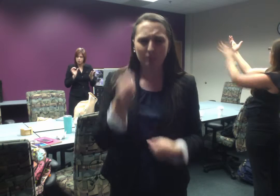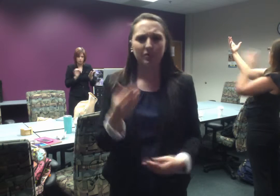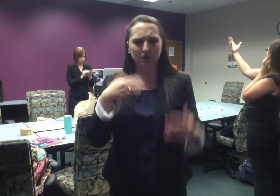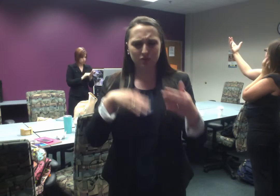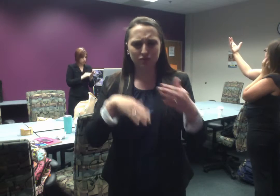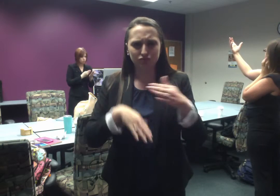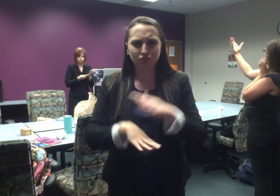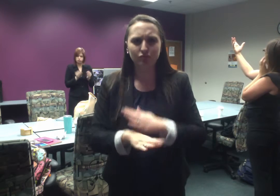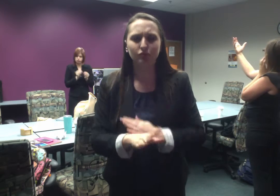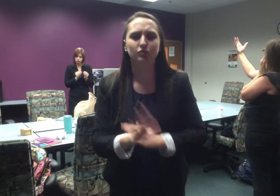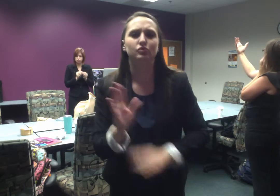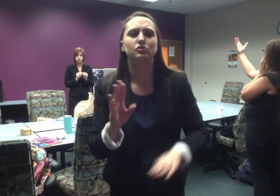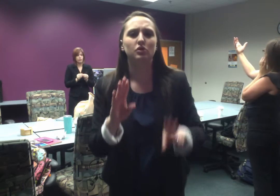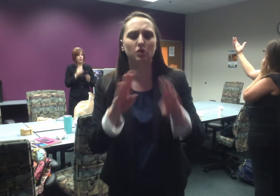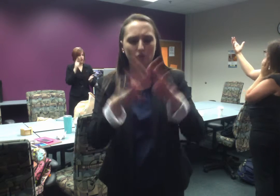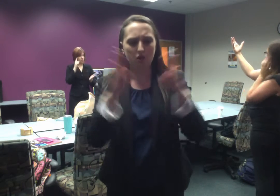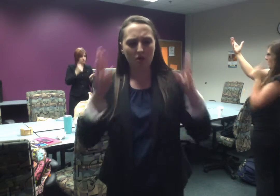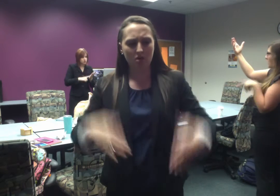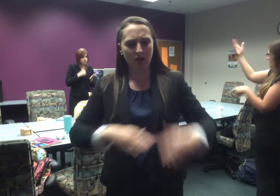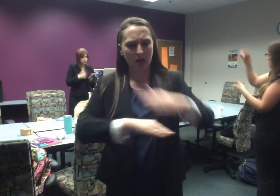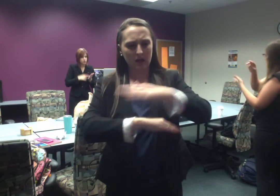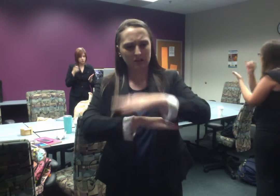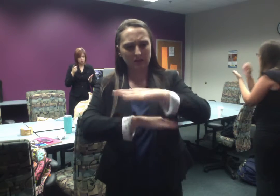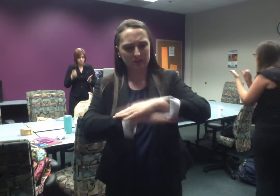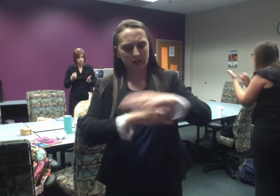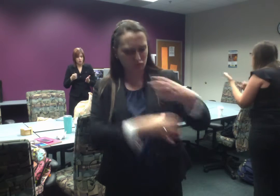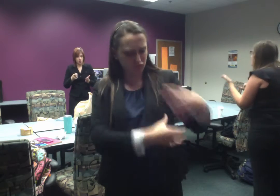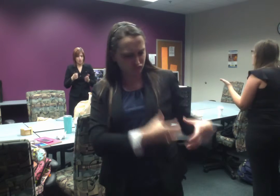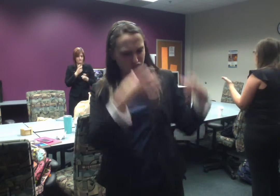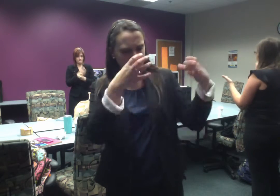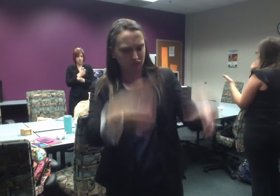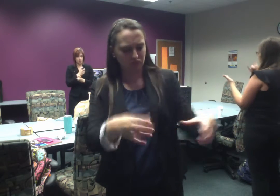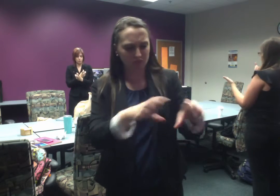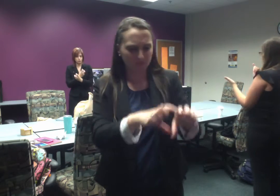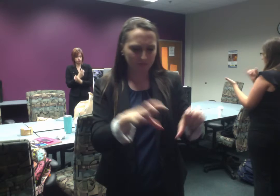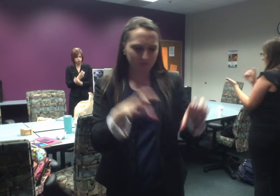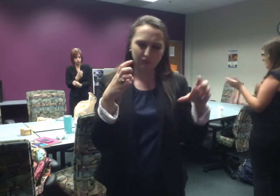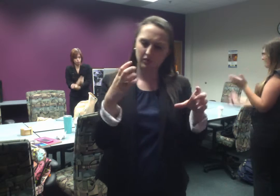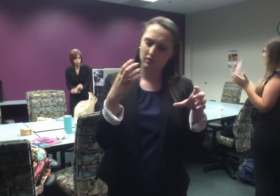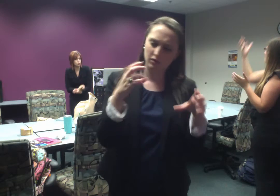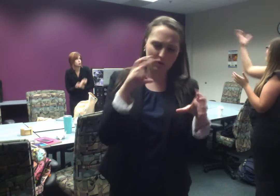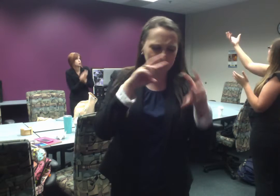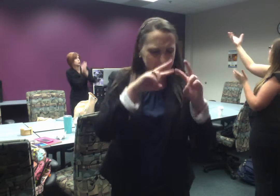the bones look like they were floating in the blue sky. Or kind of like this picture here.